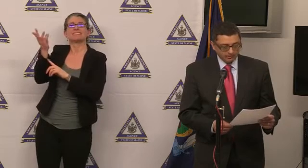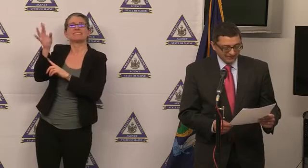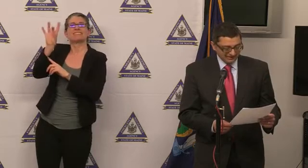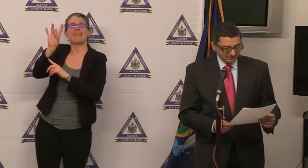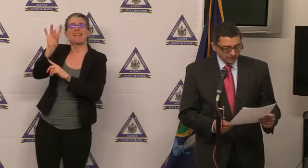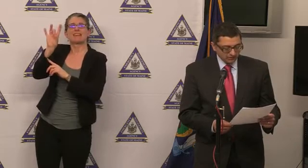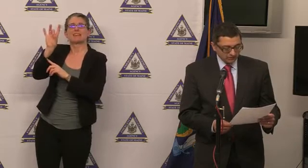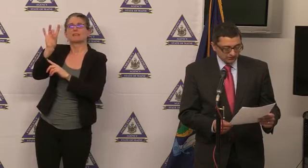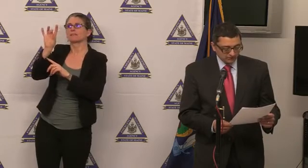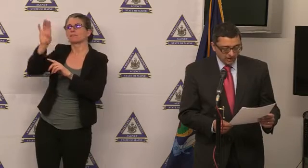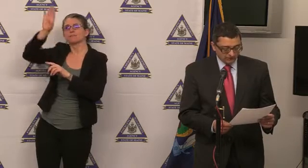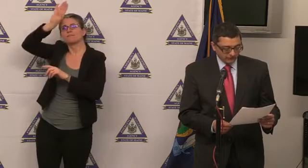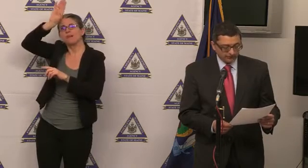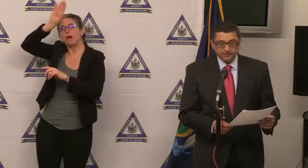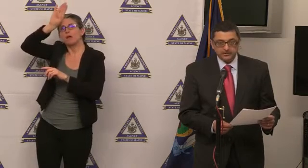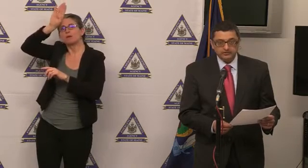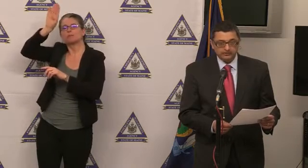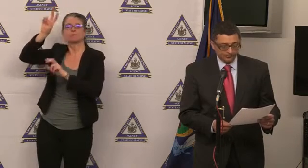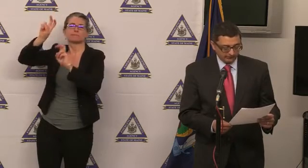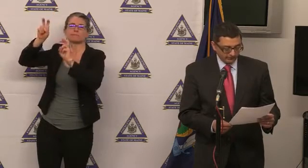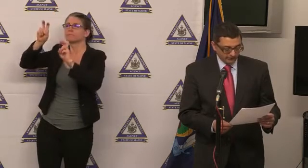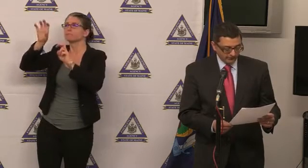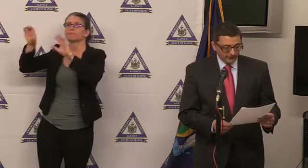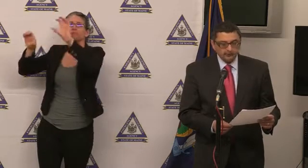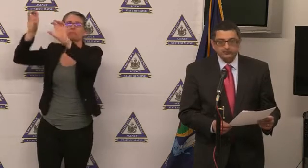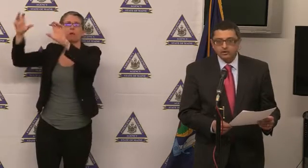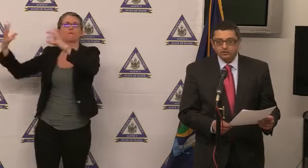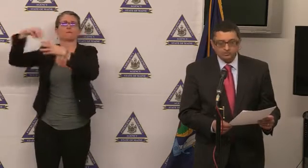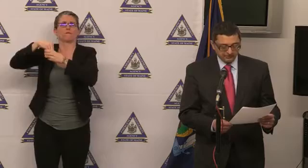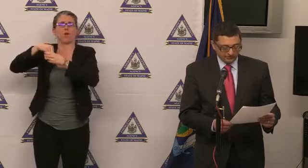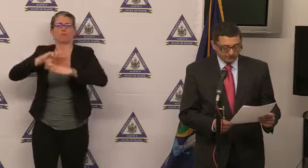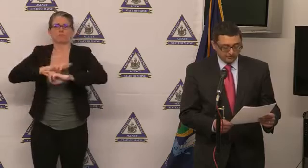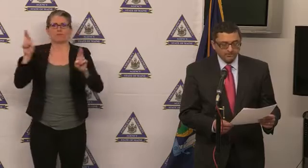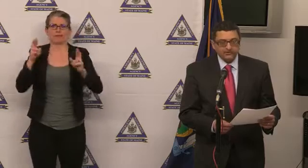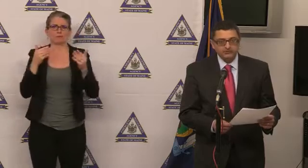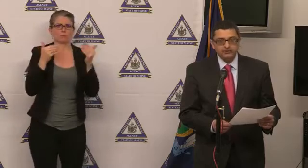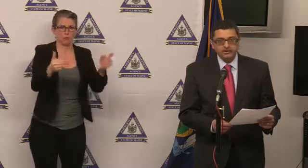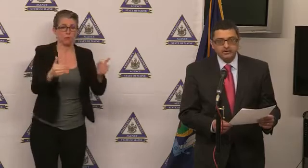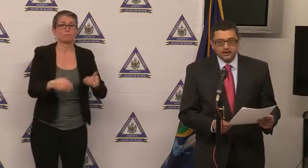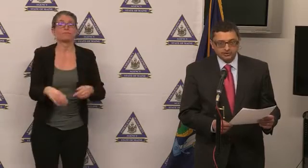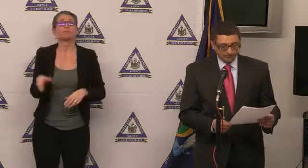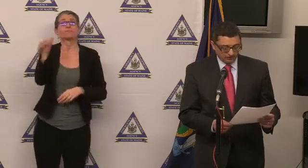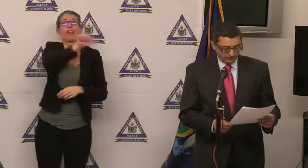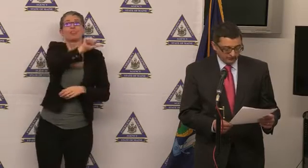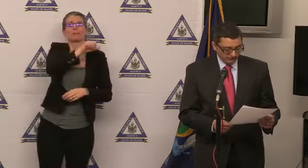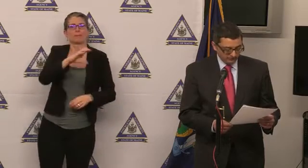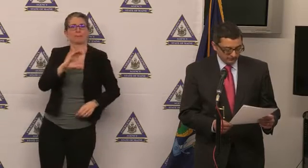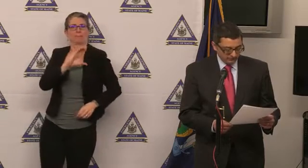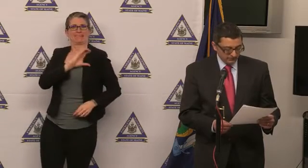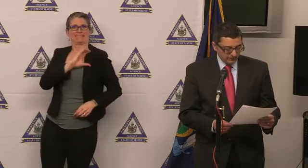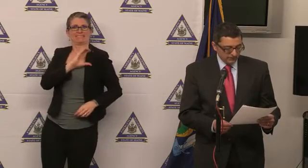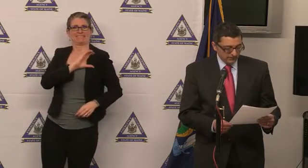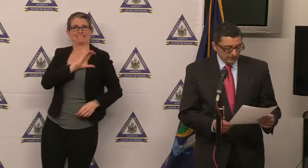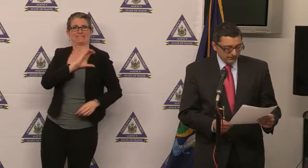22 local law enforcement agencies, such as local police departments and county sheriffs,